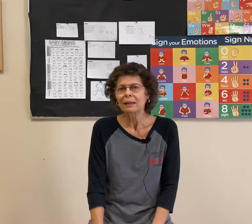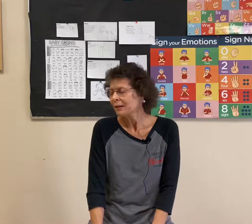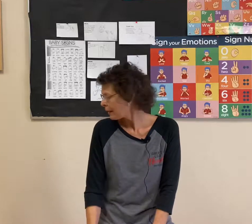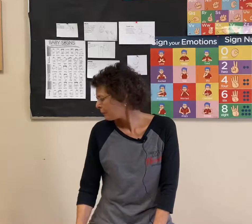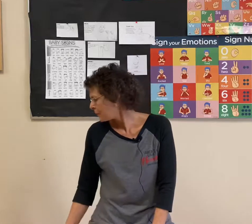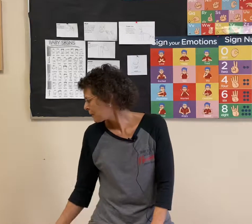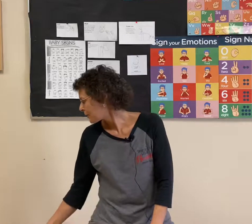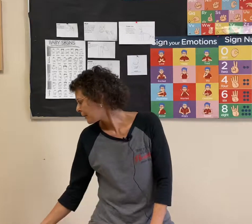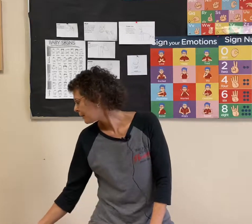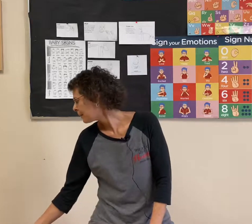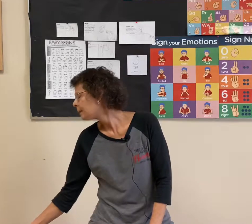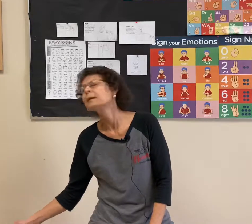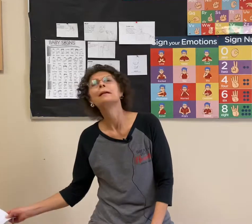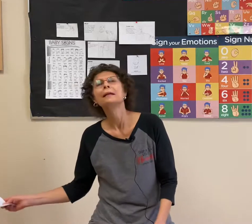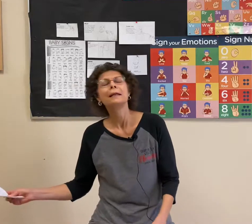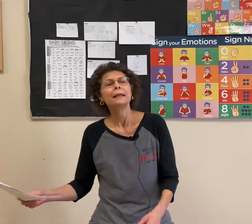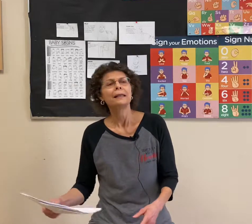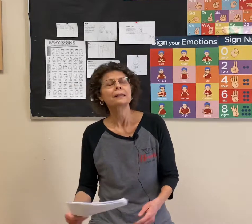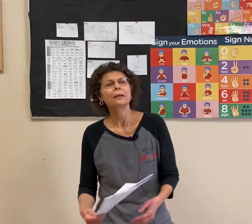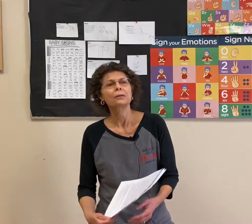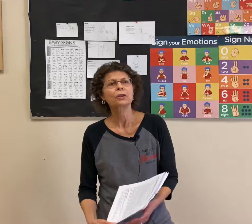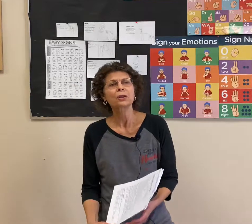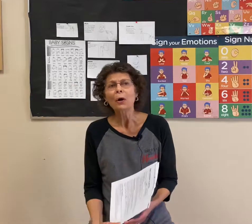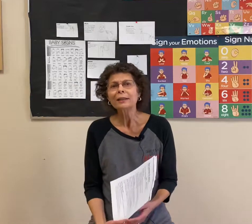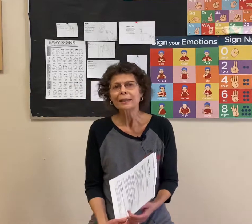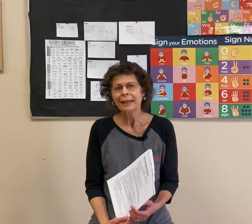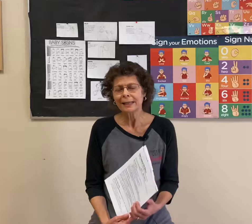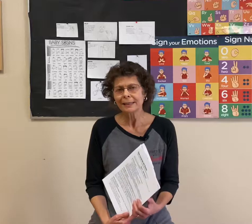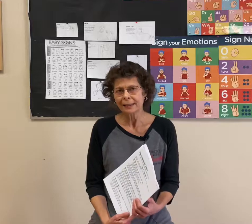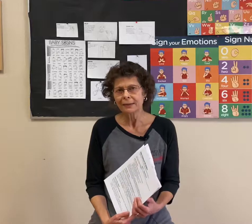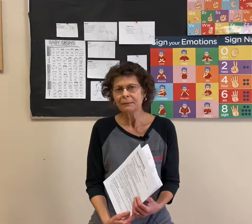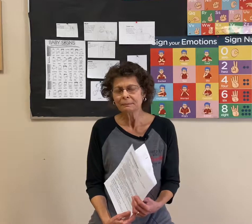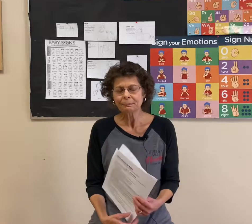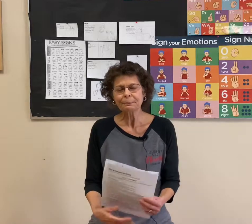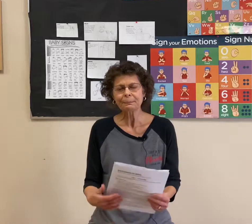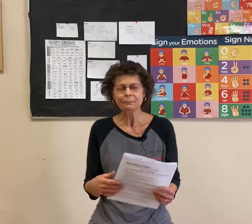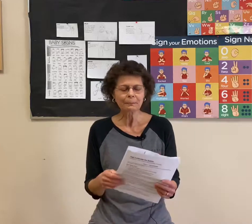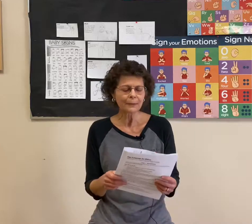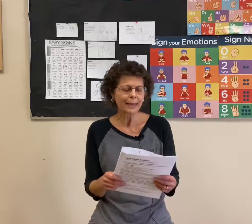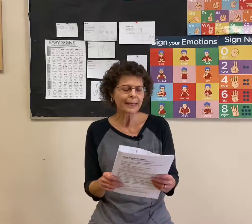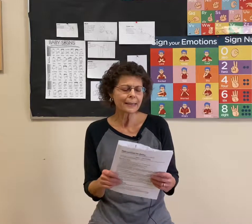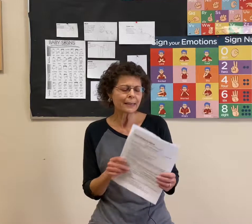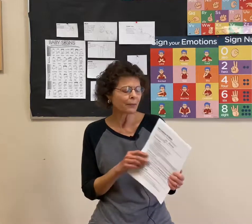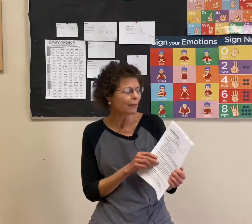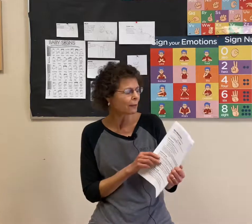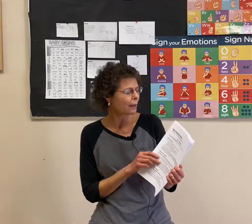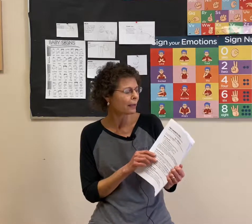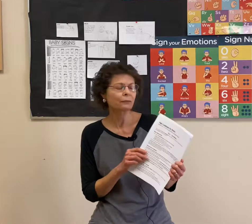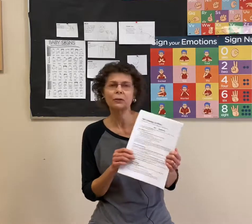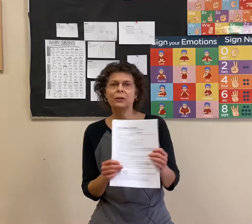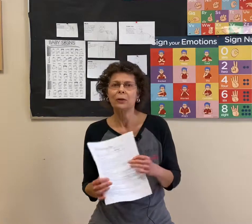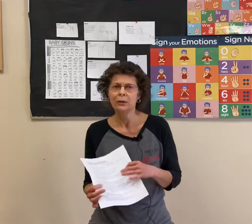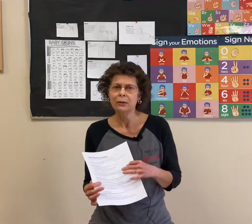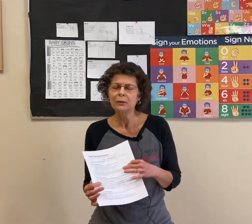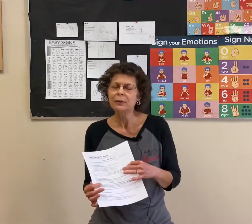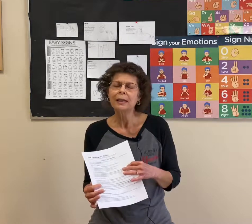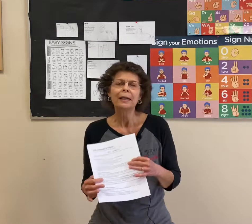I've been using is called Start ASL. And they have a lot of good articles,